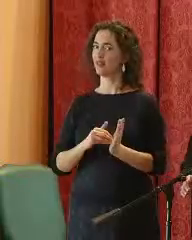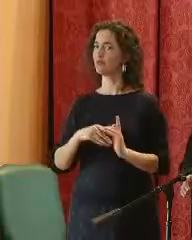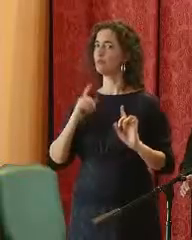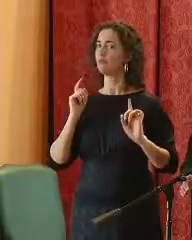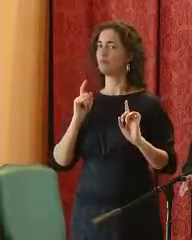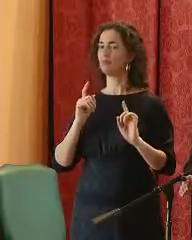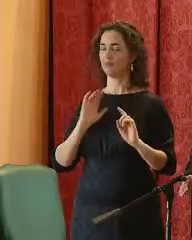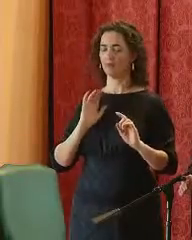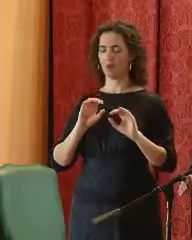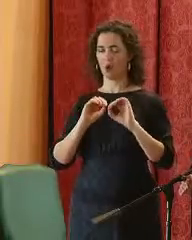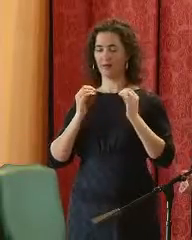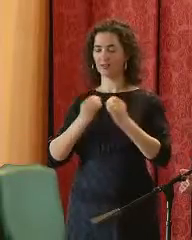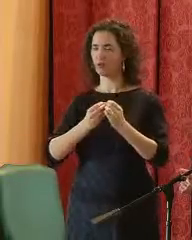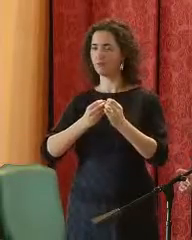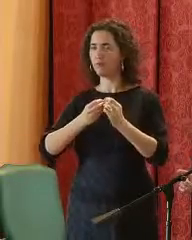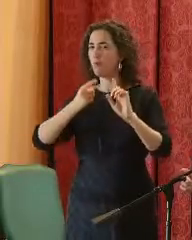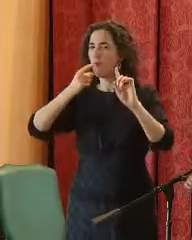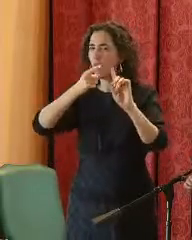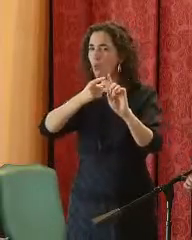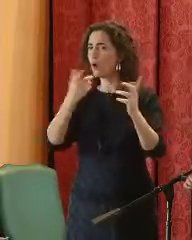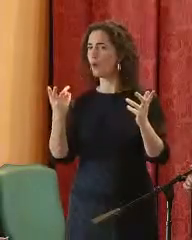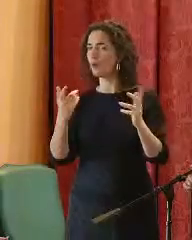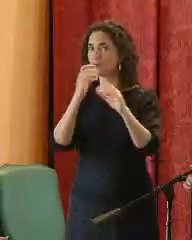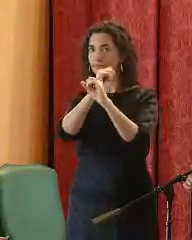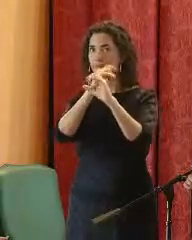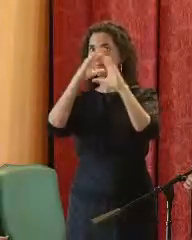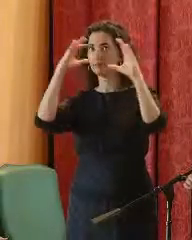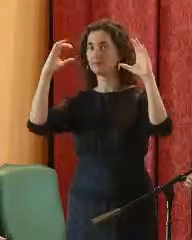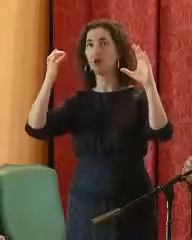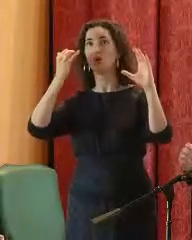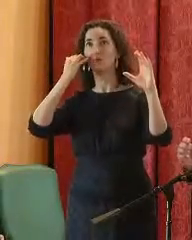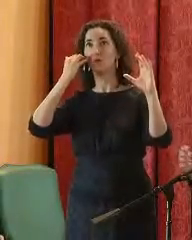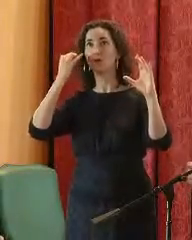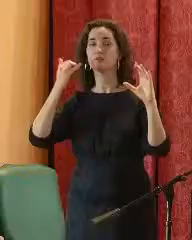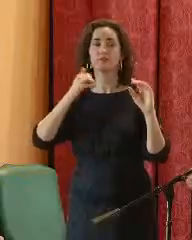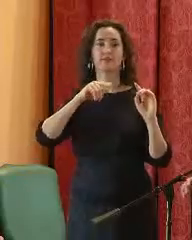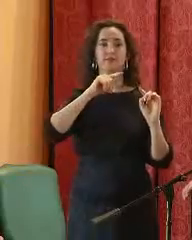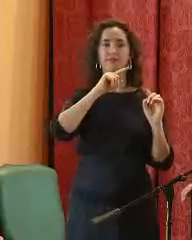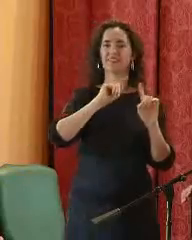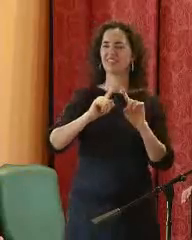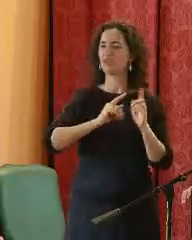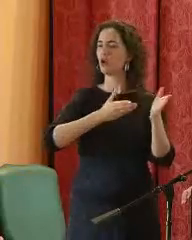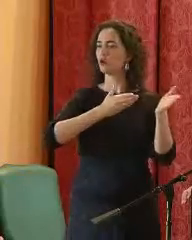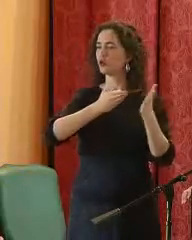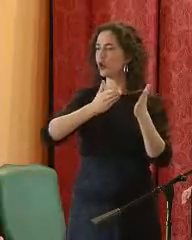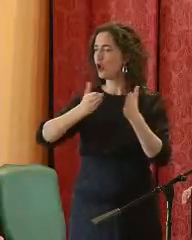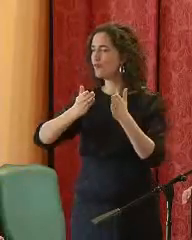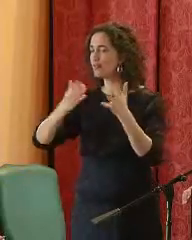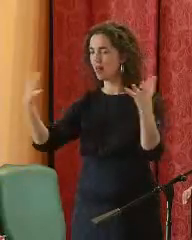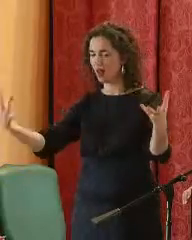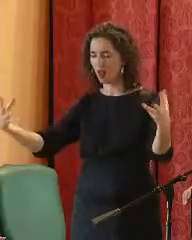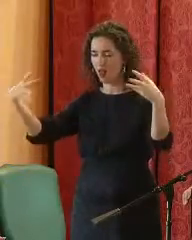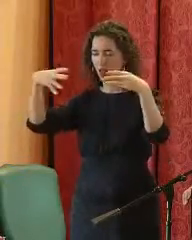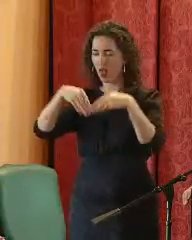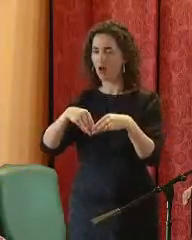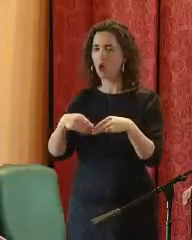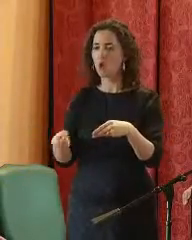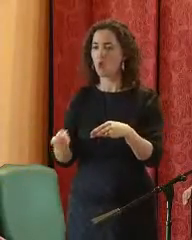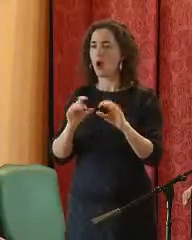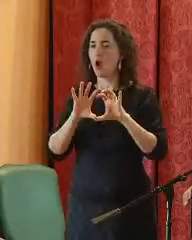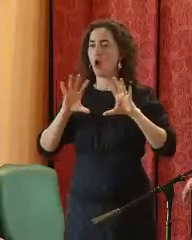of the organization is that if we can integrate, if we can make all of these services available under one